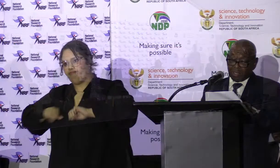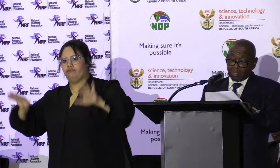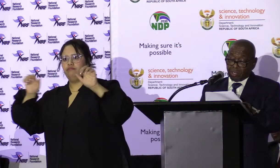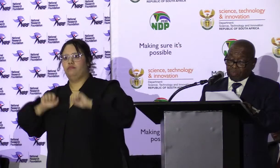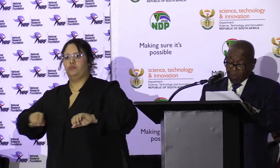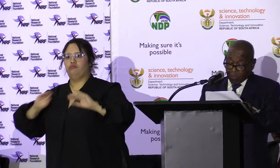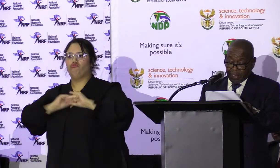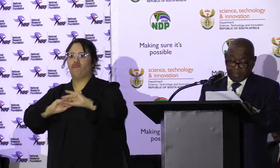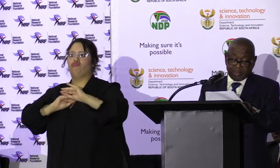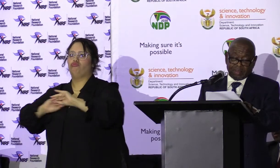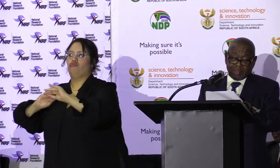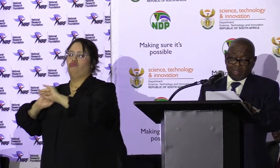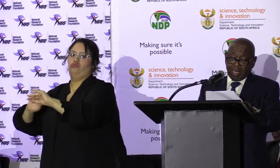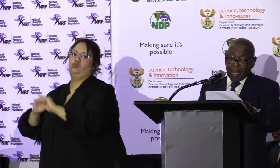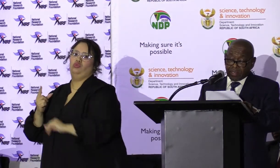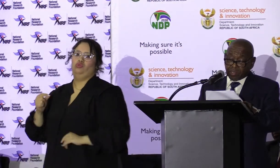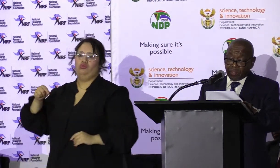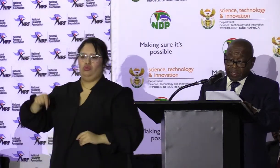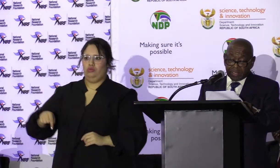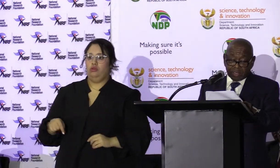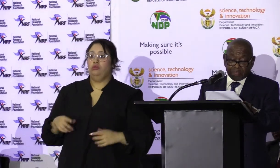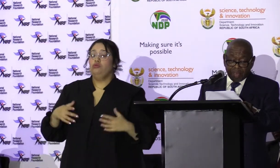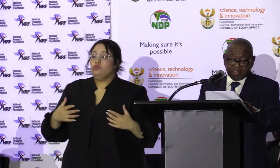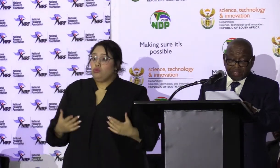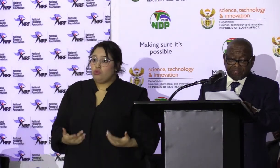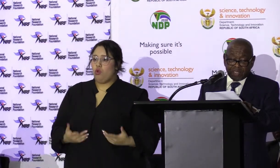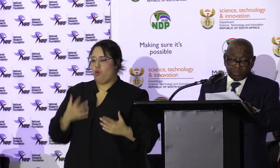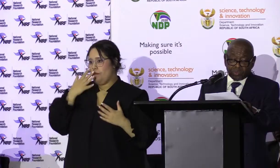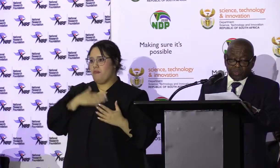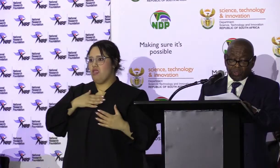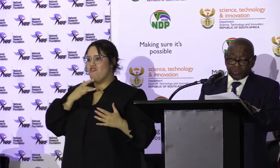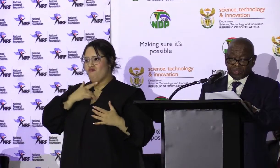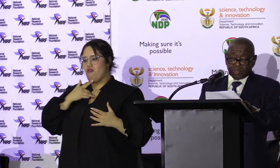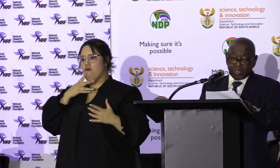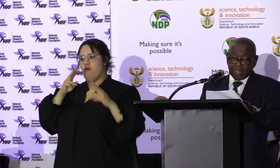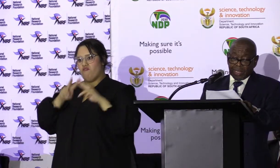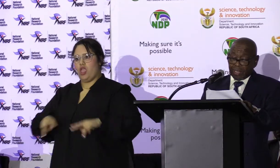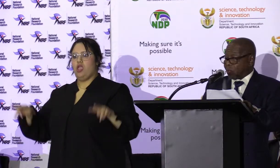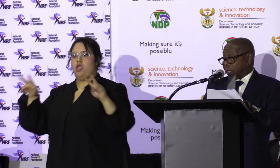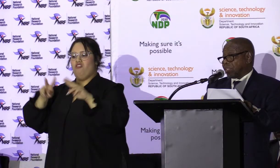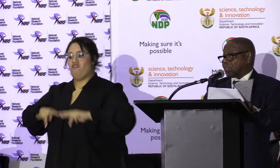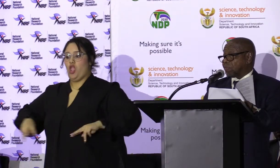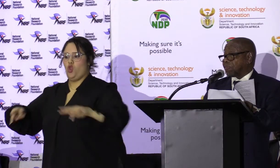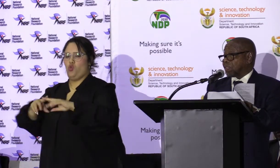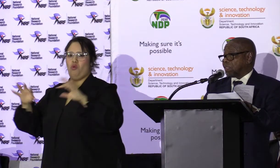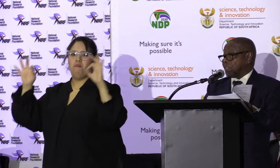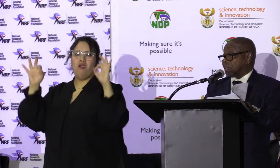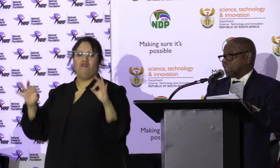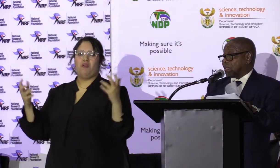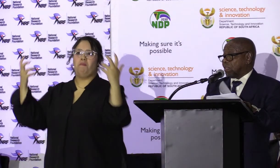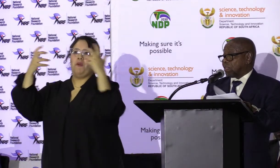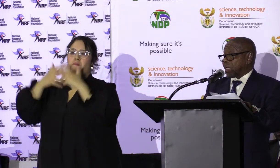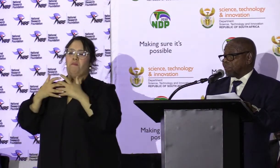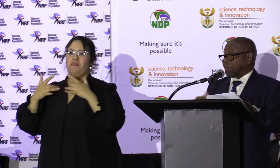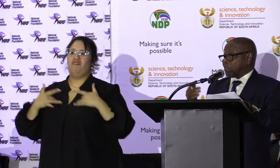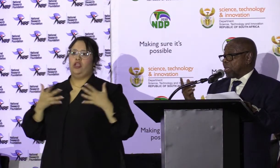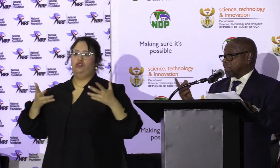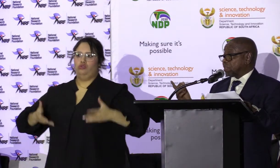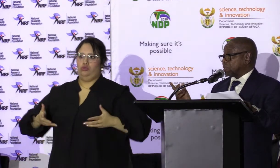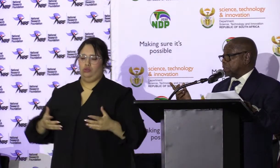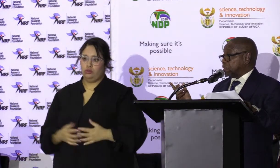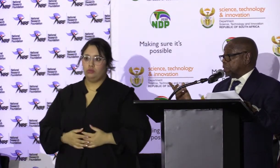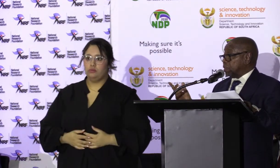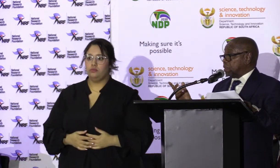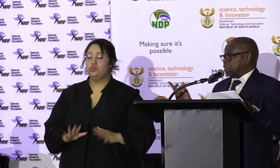educational component, and so it is the perfect venue to host an occasion of this nature. Thank you